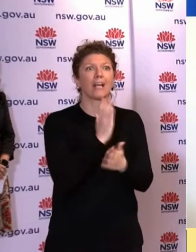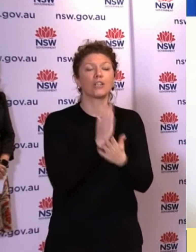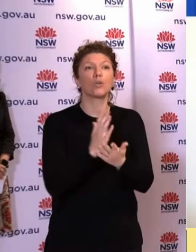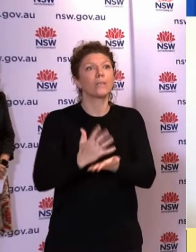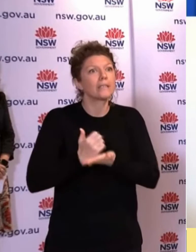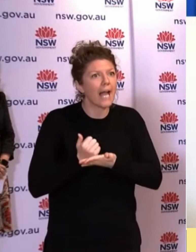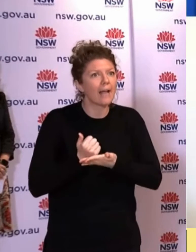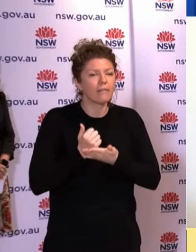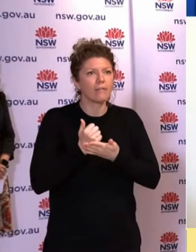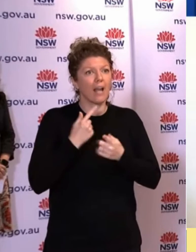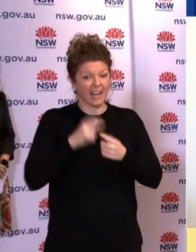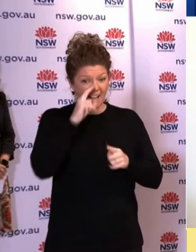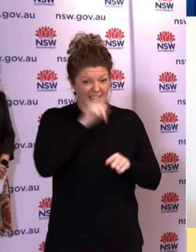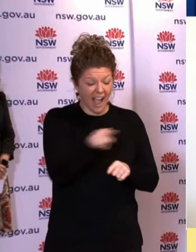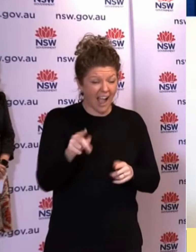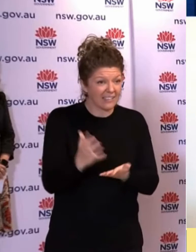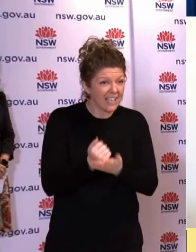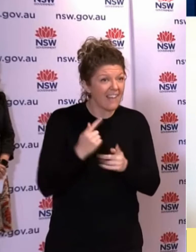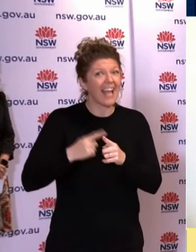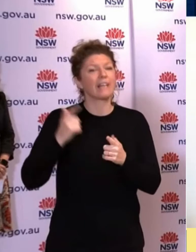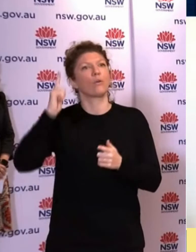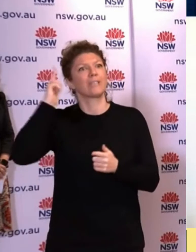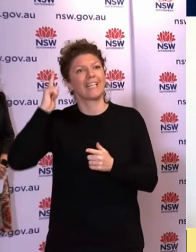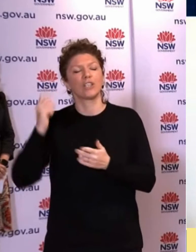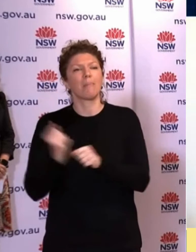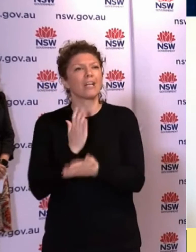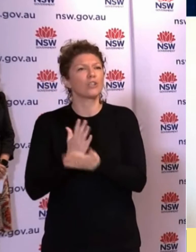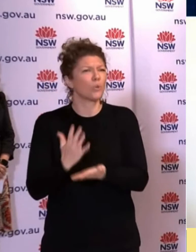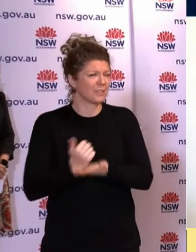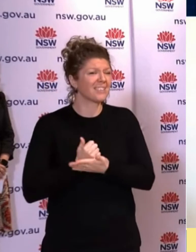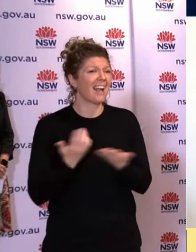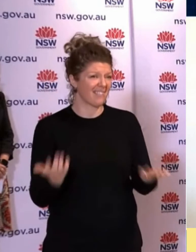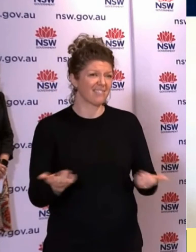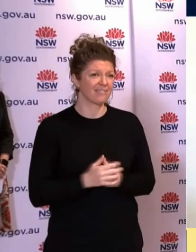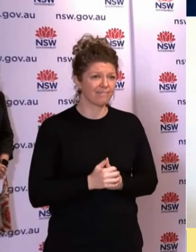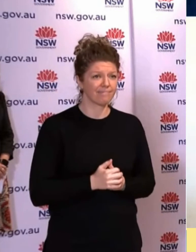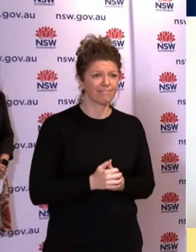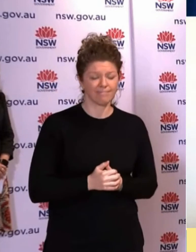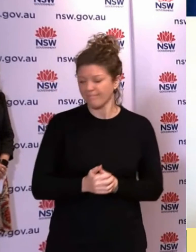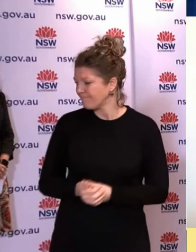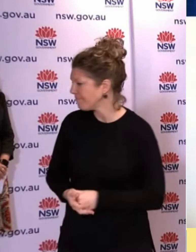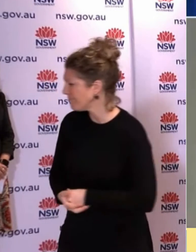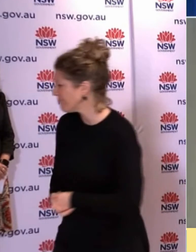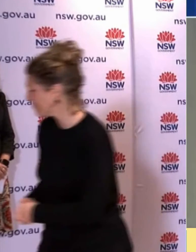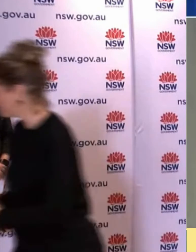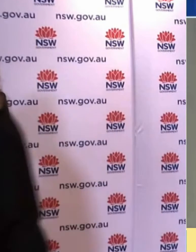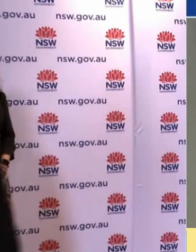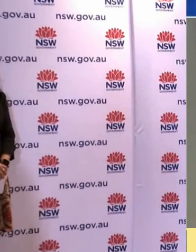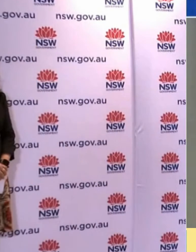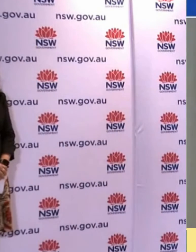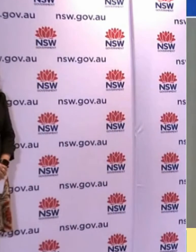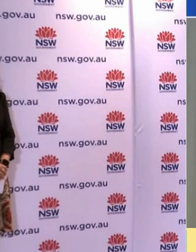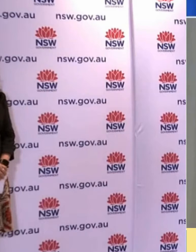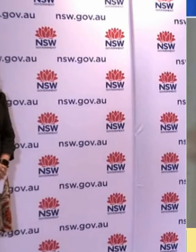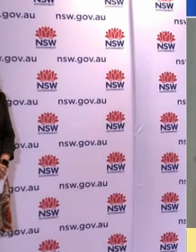our very important young people safe. So that's an ongoing discussion at this point. Are you confident that HSC can be done in a safe way, given that